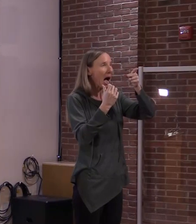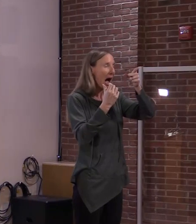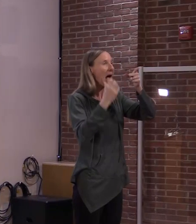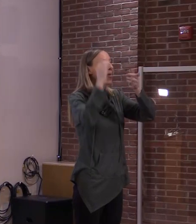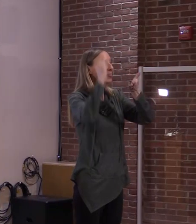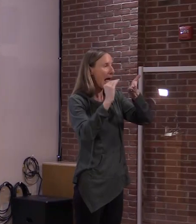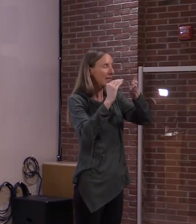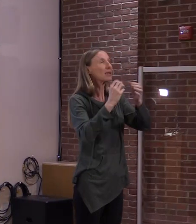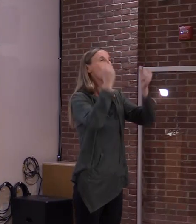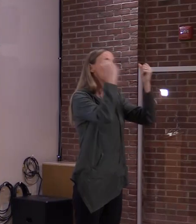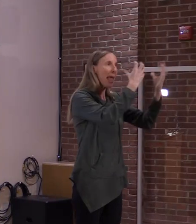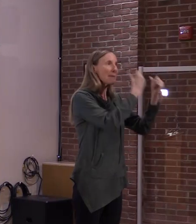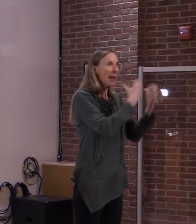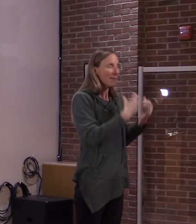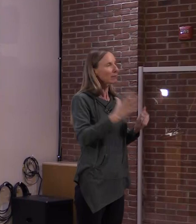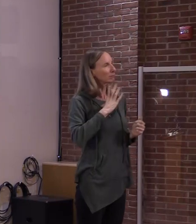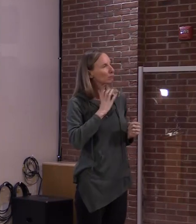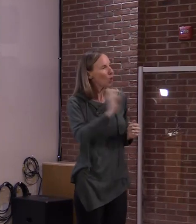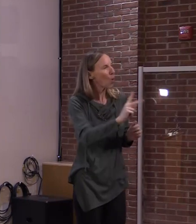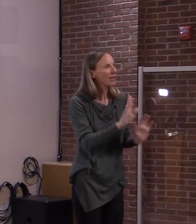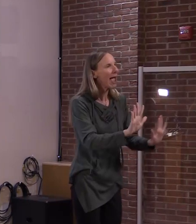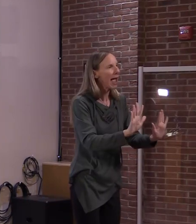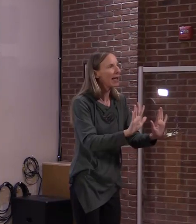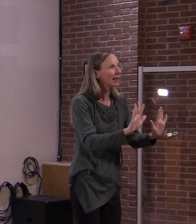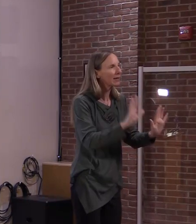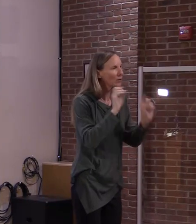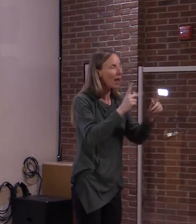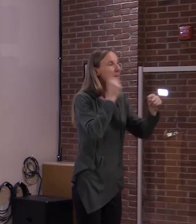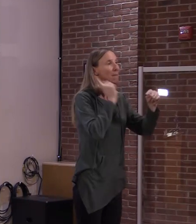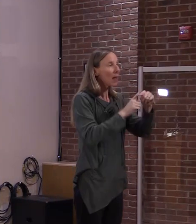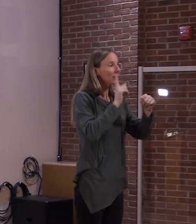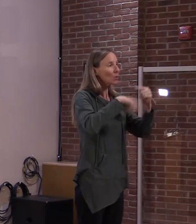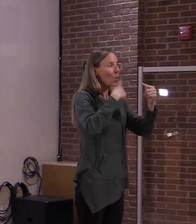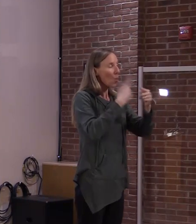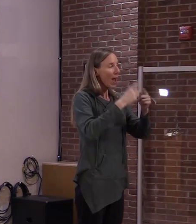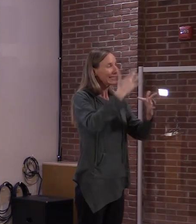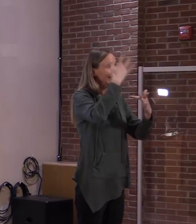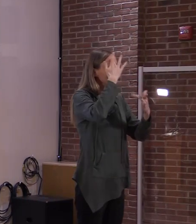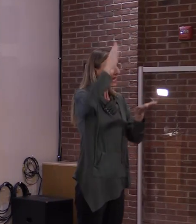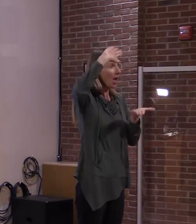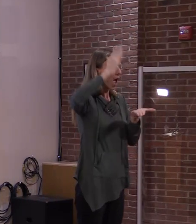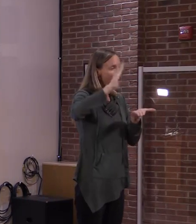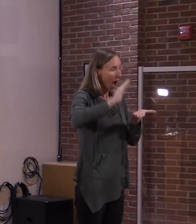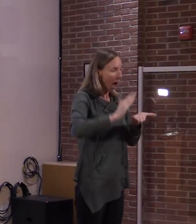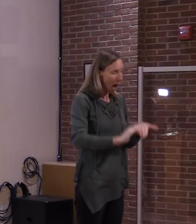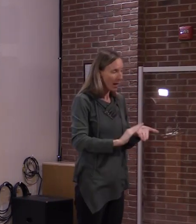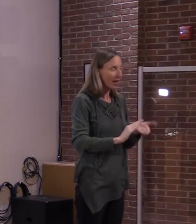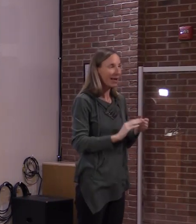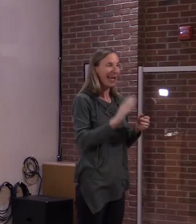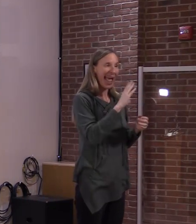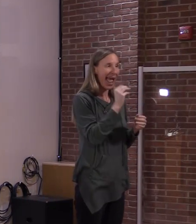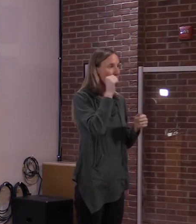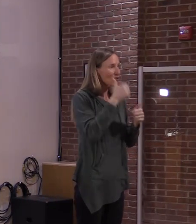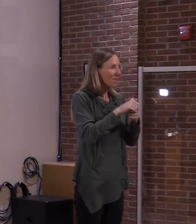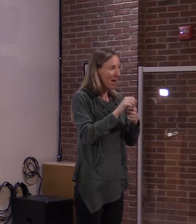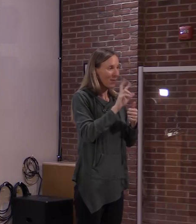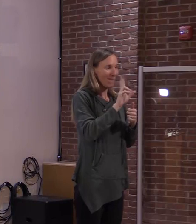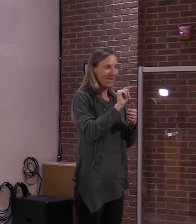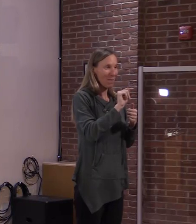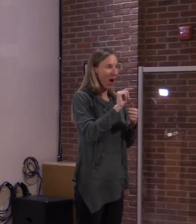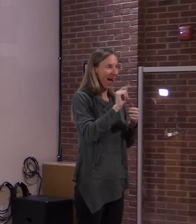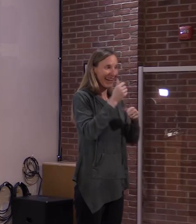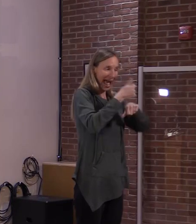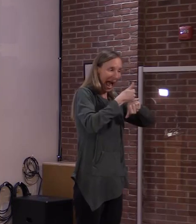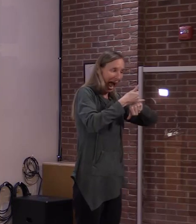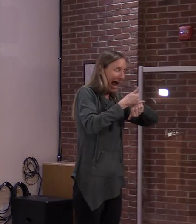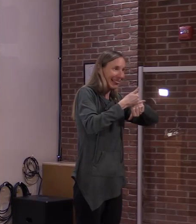of a difference, particularly when we get our cases to a really low level. And again, Vermont won't be an island here. The whole Northeast is anticipated